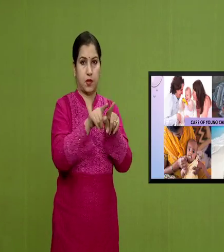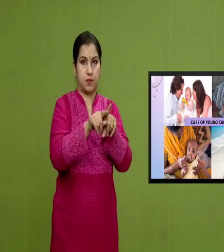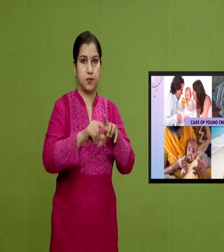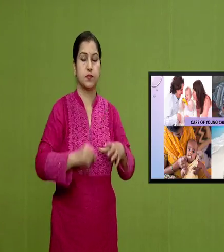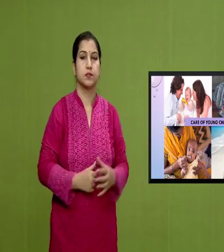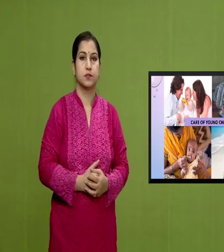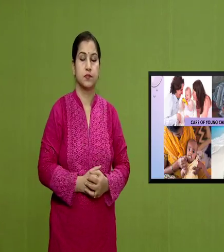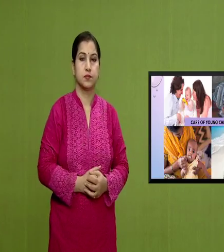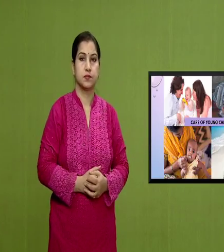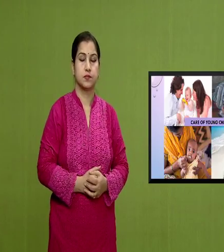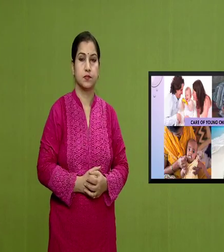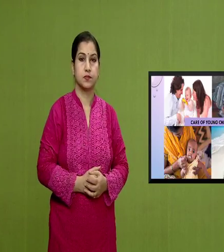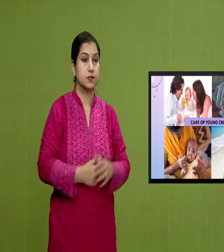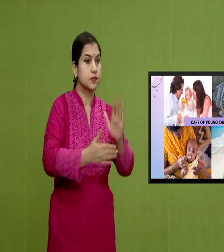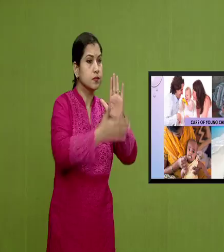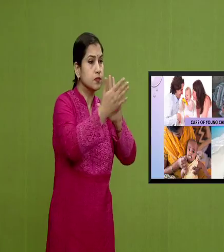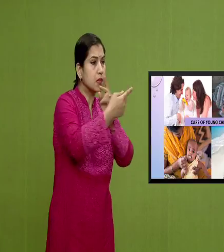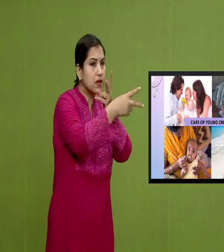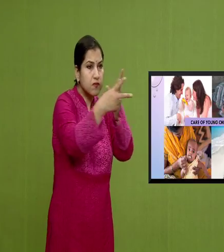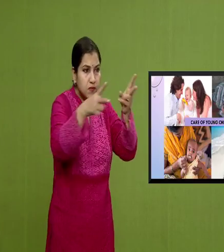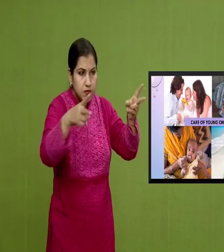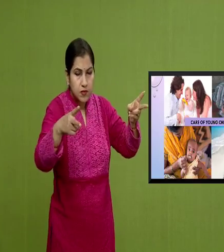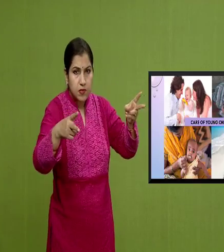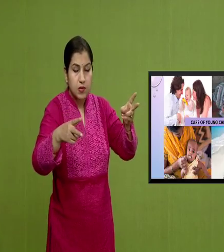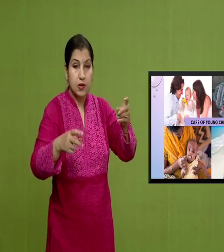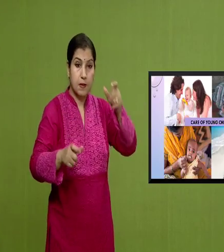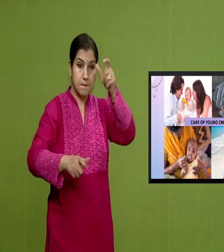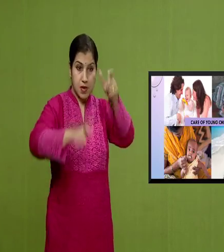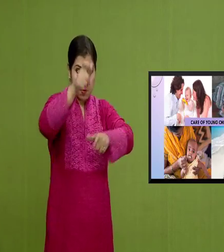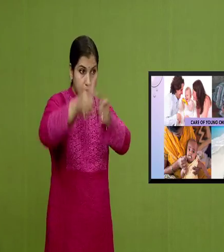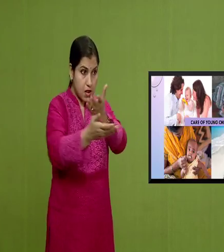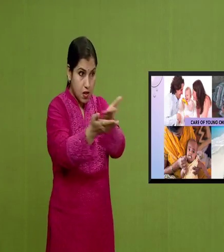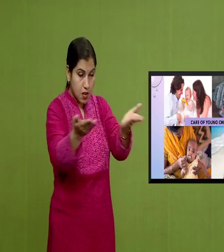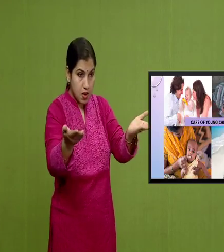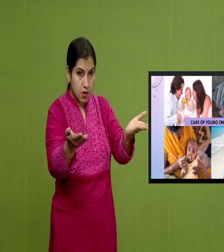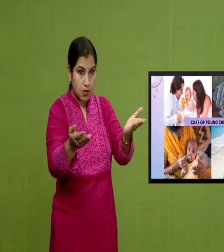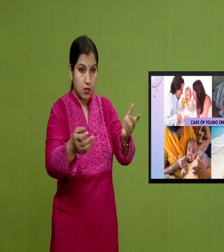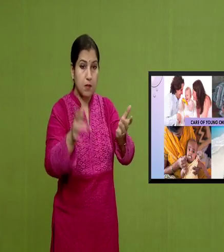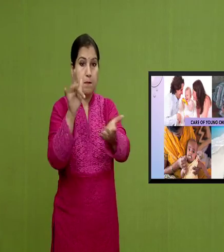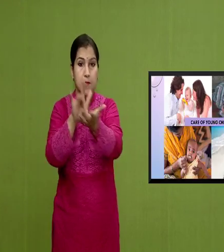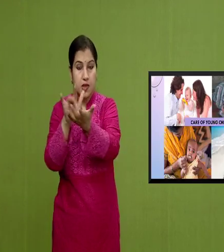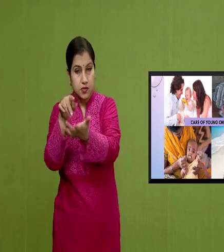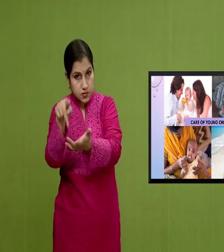The infrastructure, people around, market,